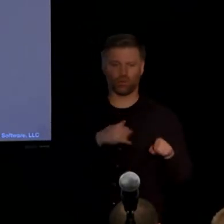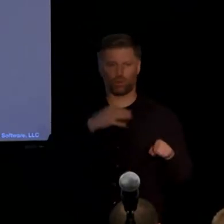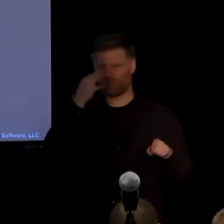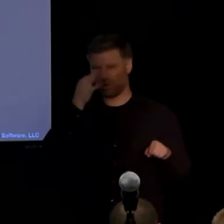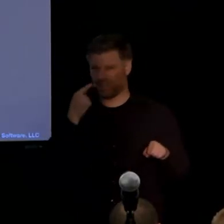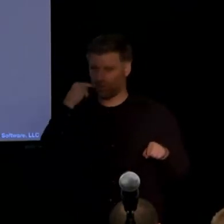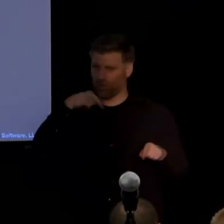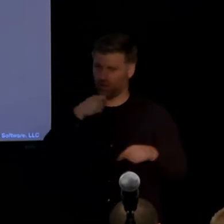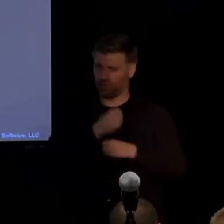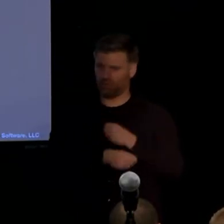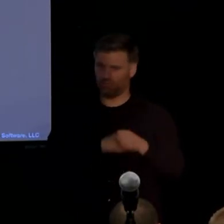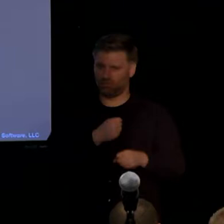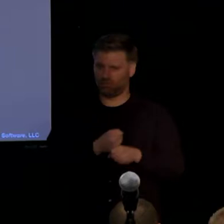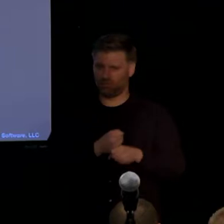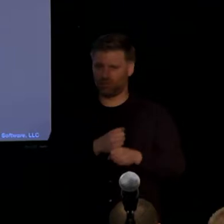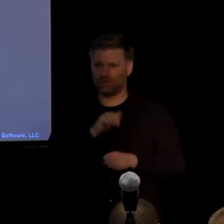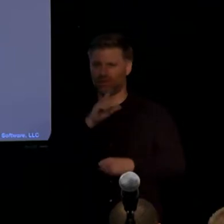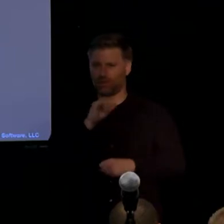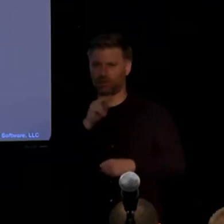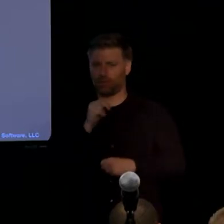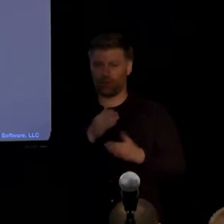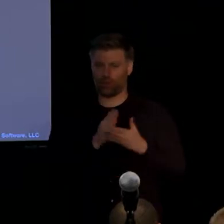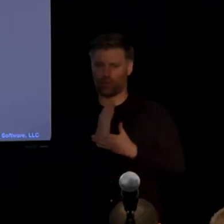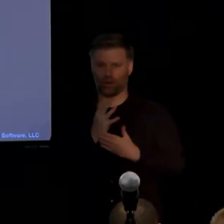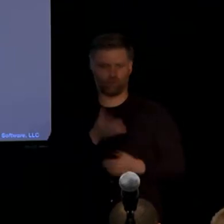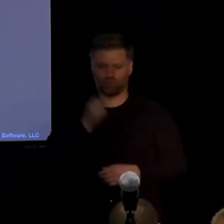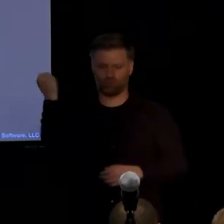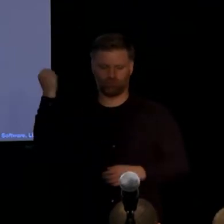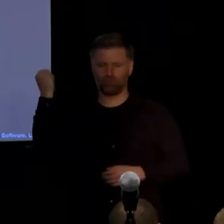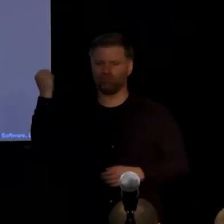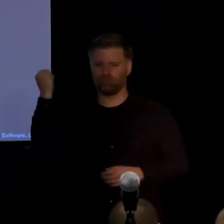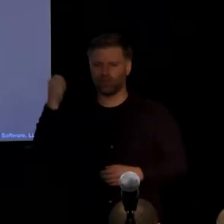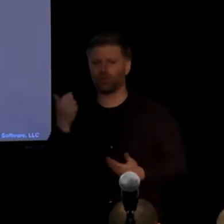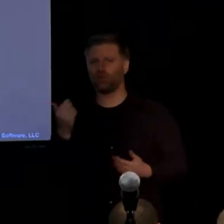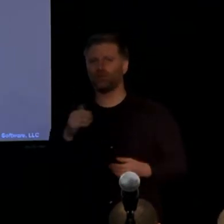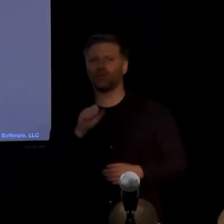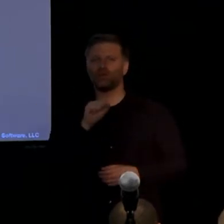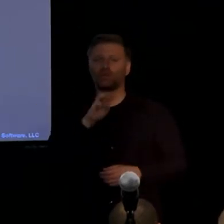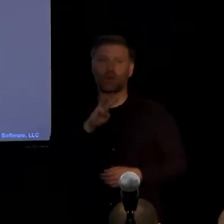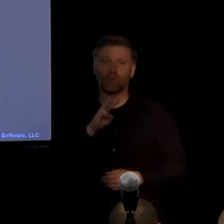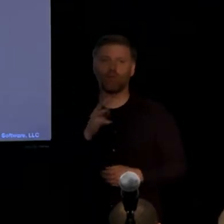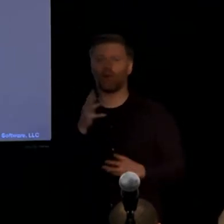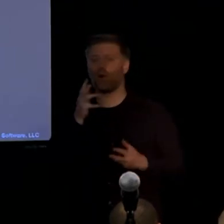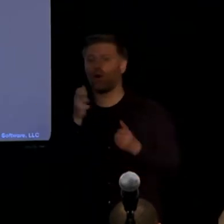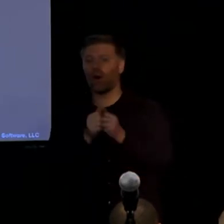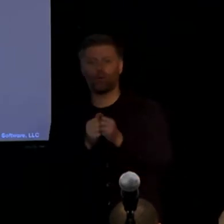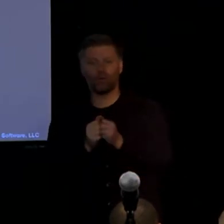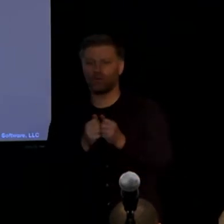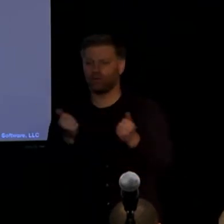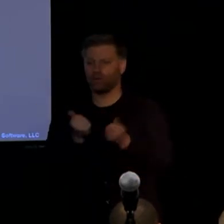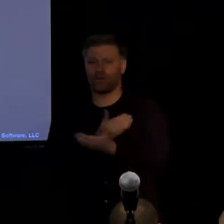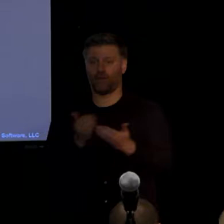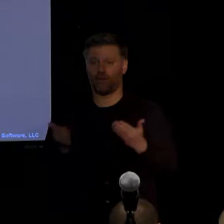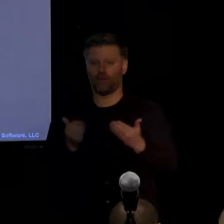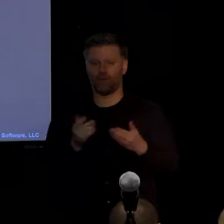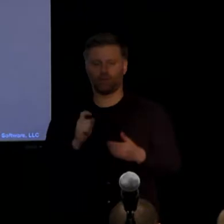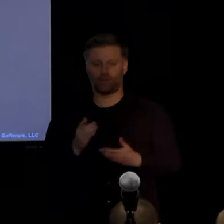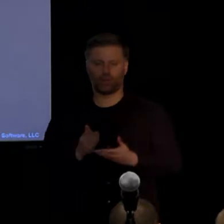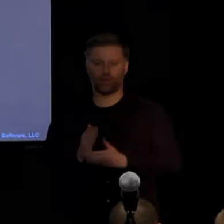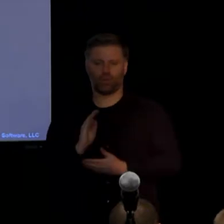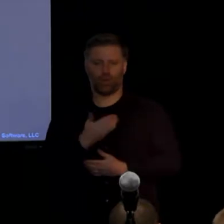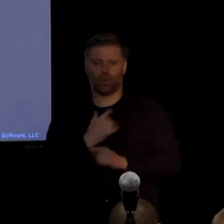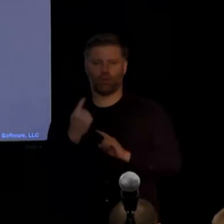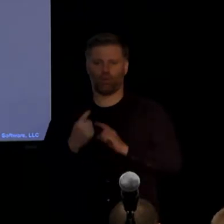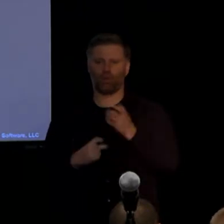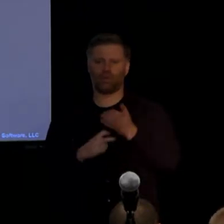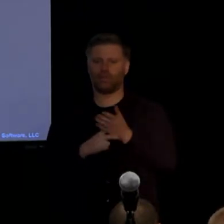this year to take away admin rights. So software updates, they all have to come through our one-to-one